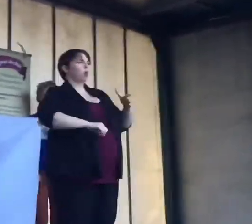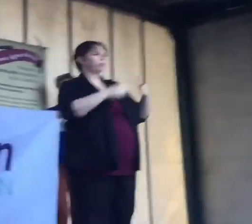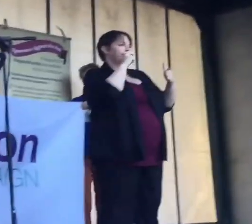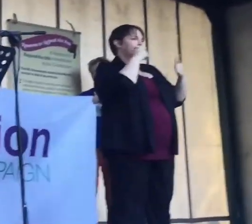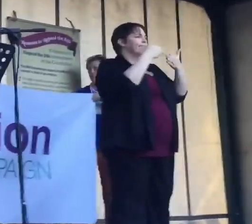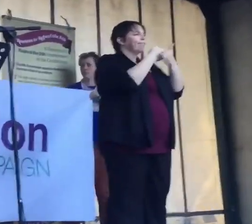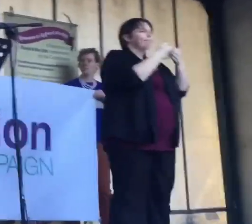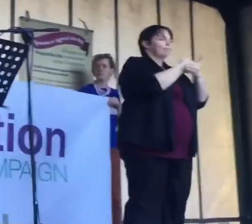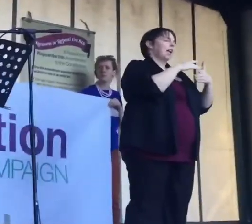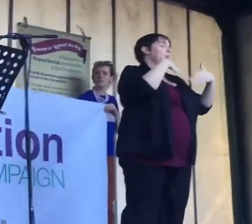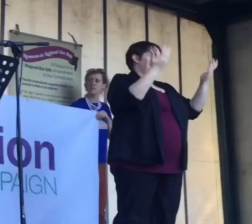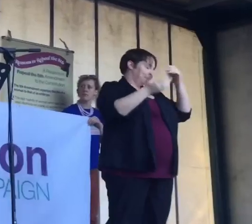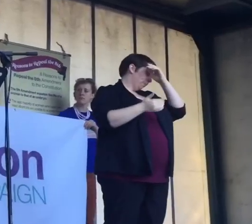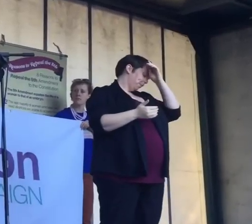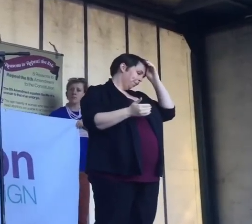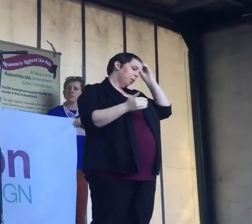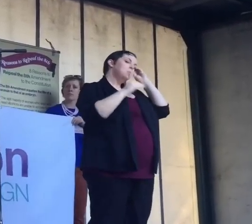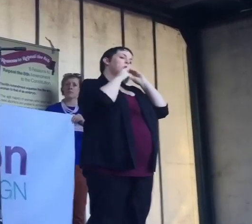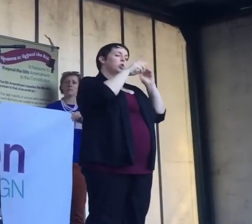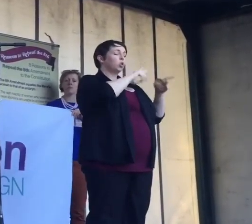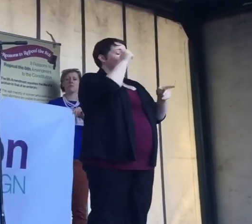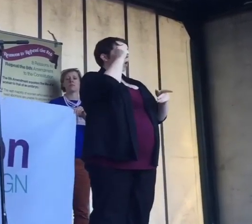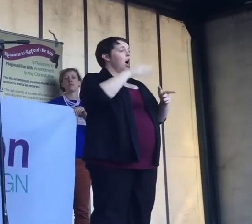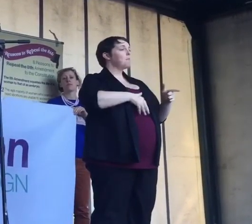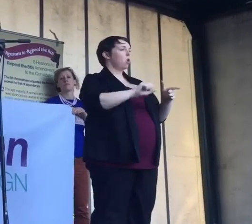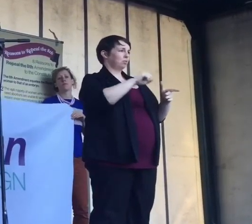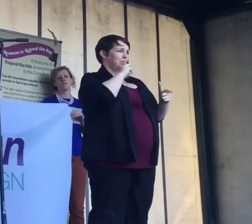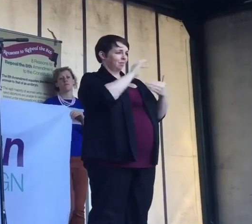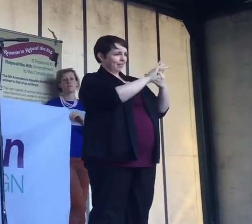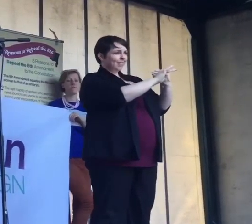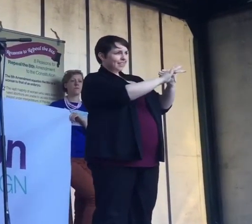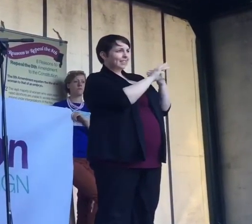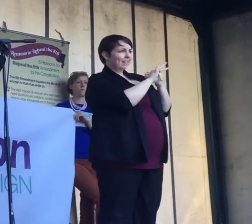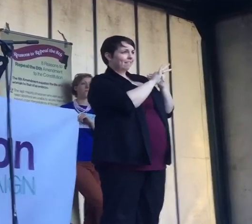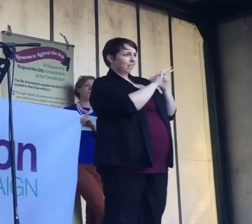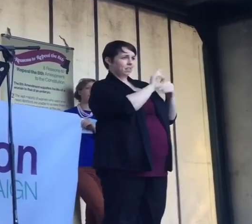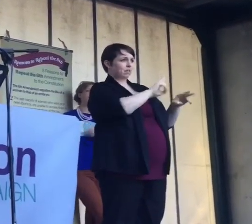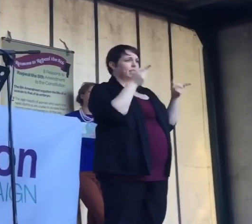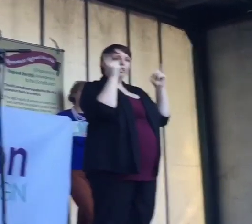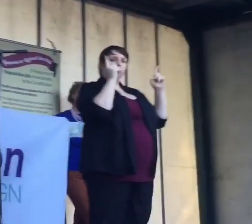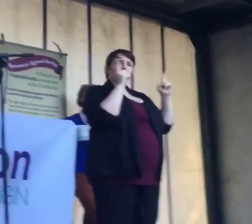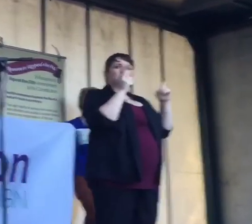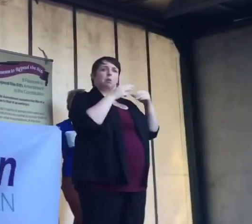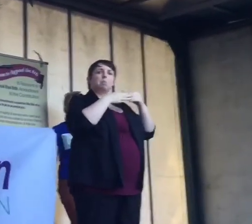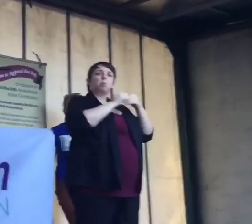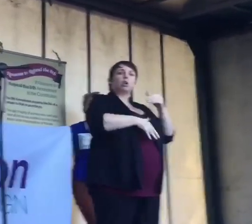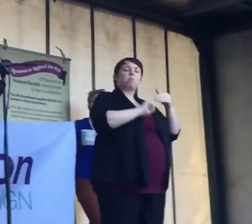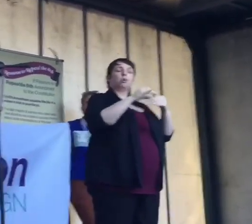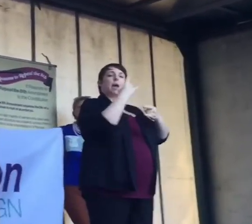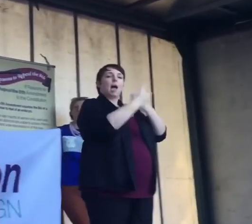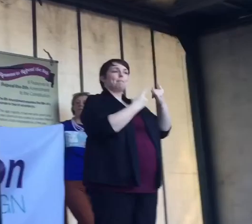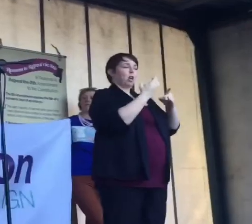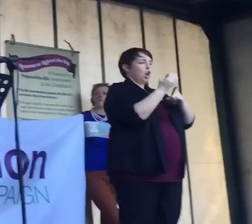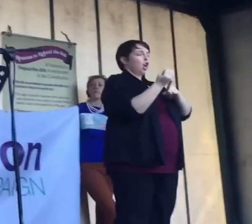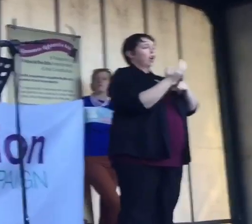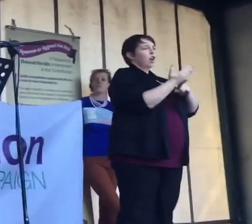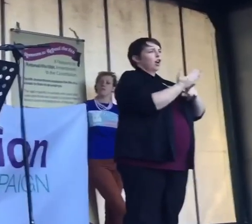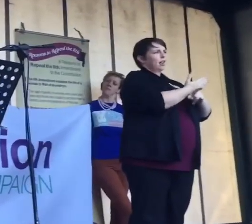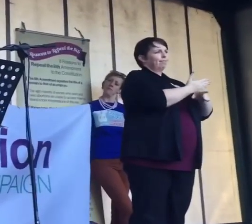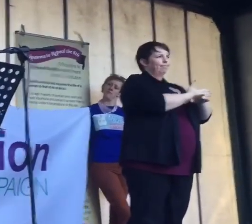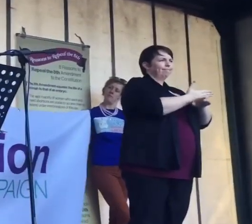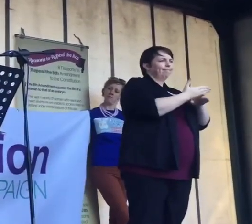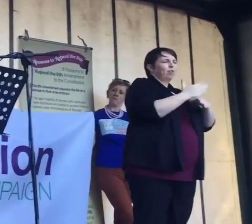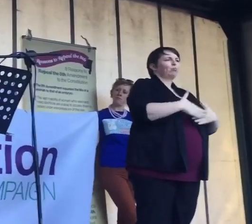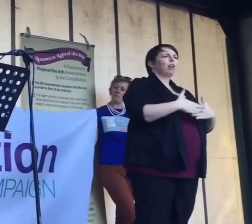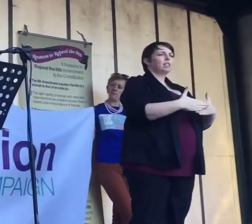know that it is safe. The vast majority of abortions take place in early pregnancy, and no matter